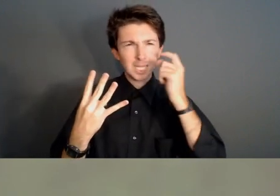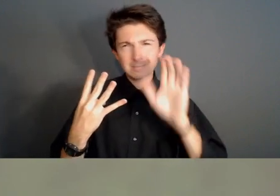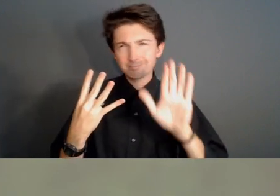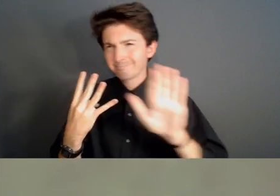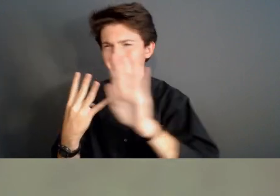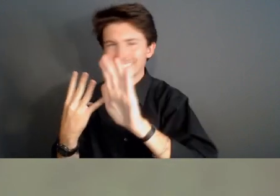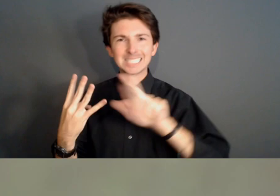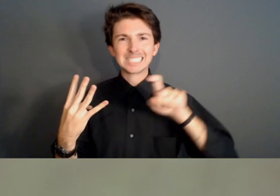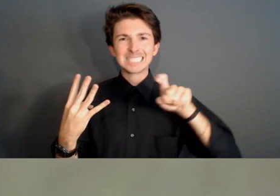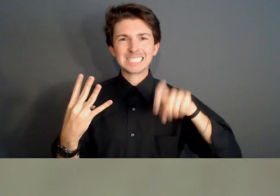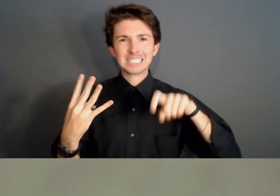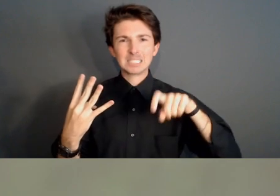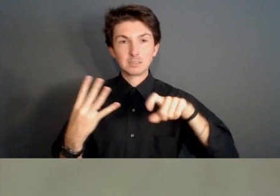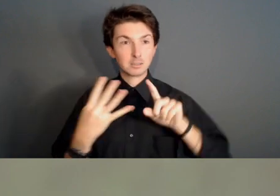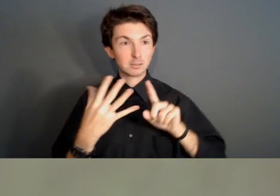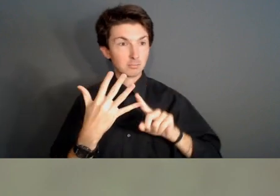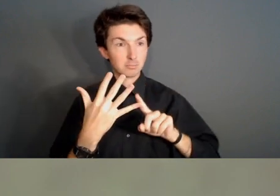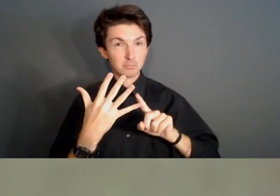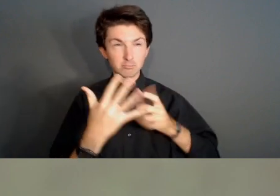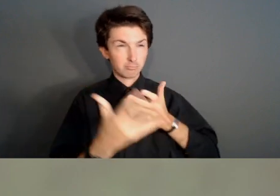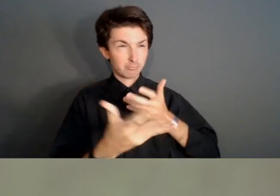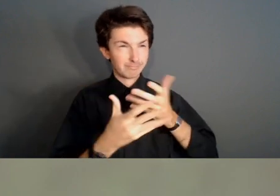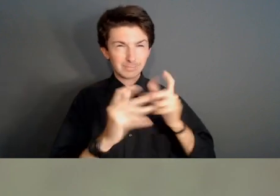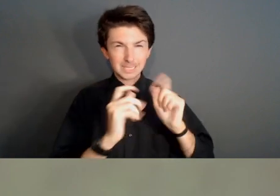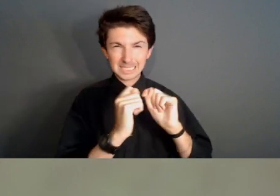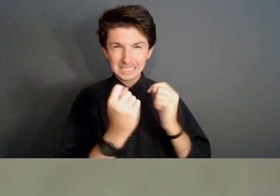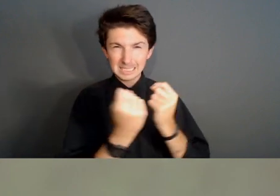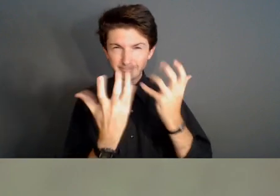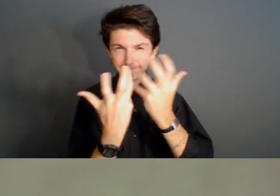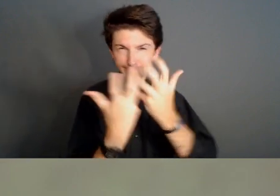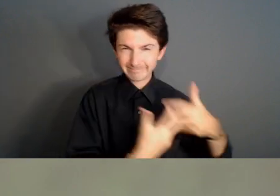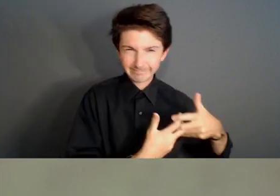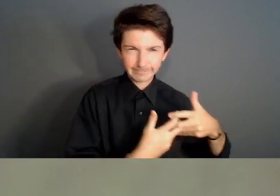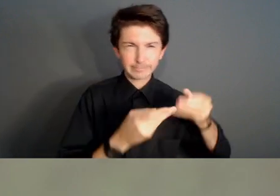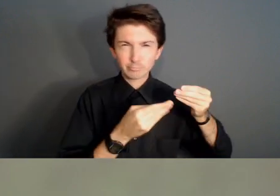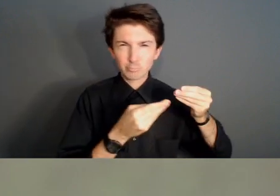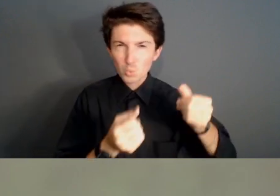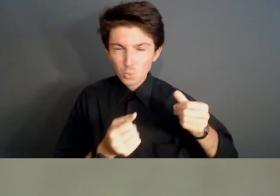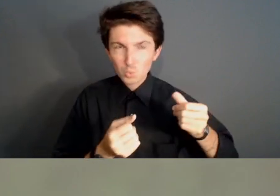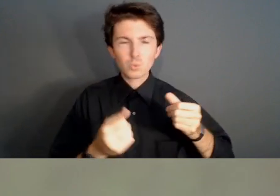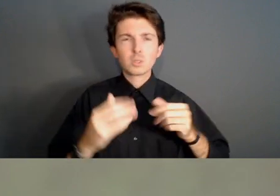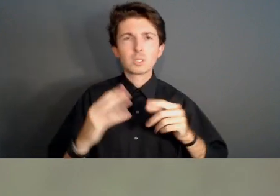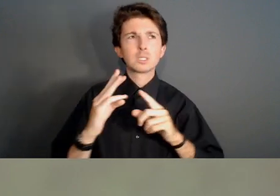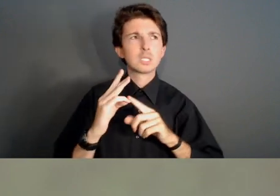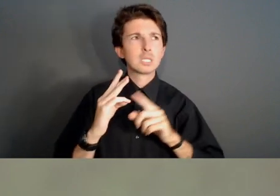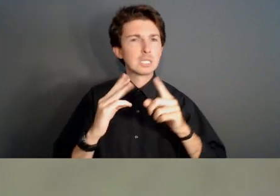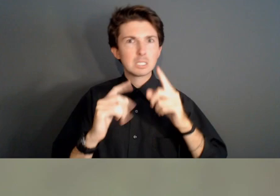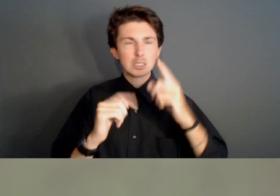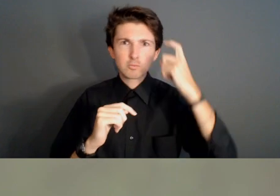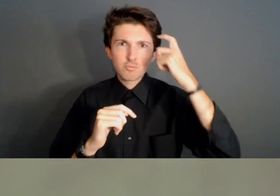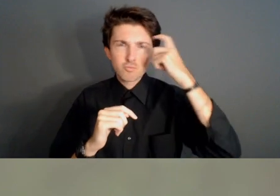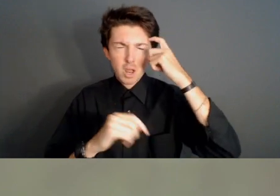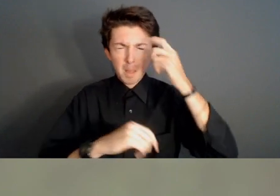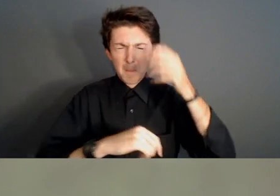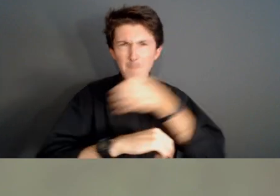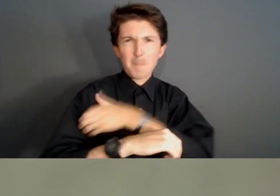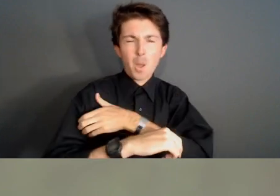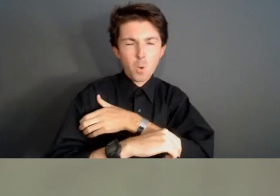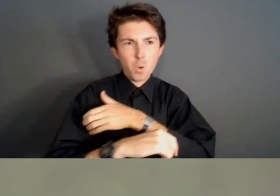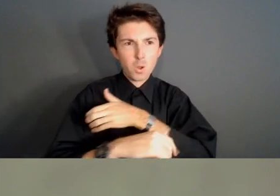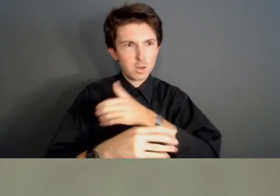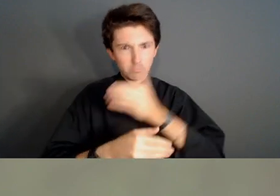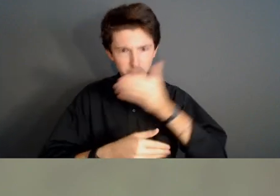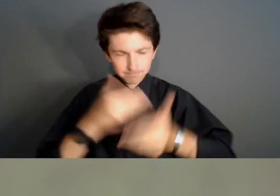the needs and communicating with the team and how to become efficient and understand, bring the best part